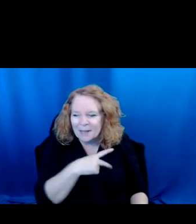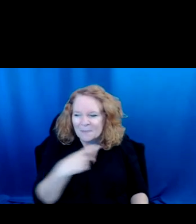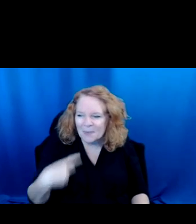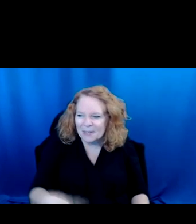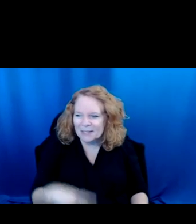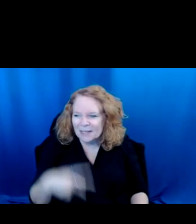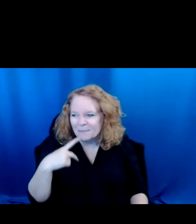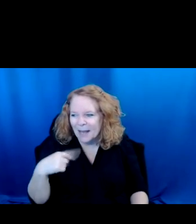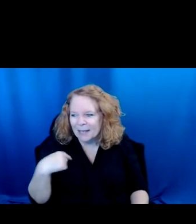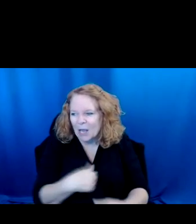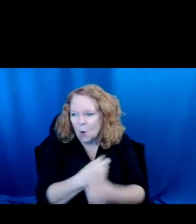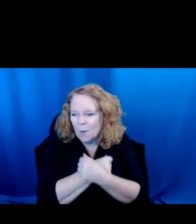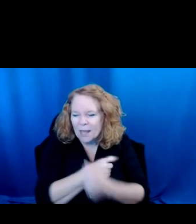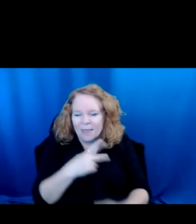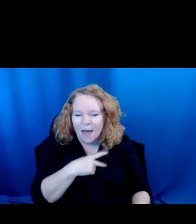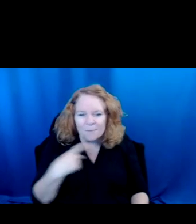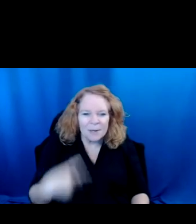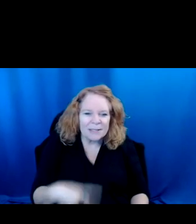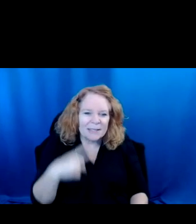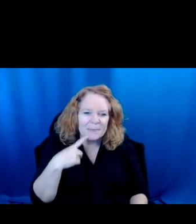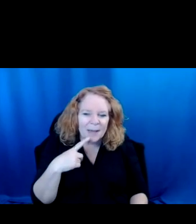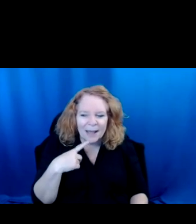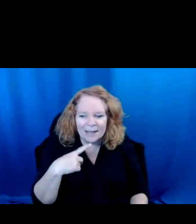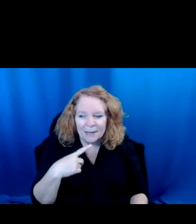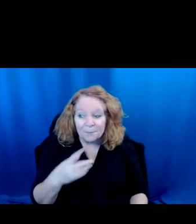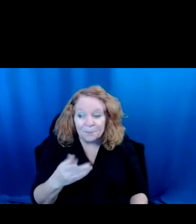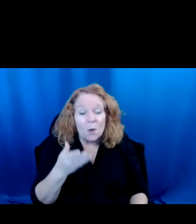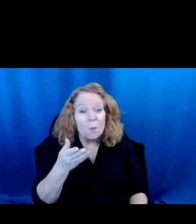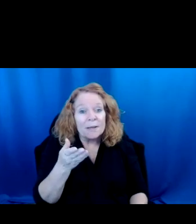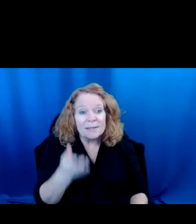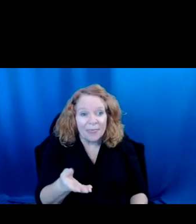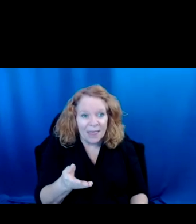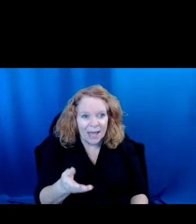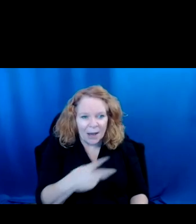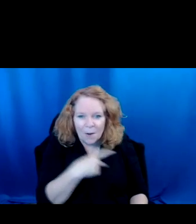Princess Peggy, we love Princess Peggy, was there to greet them.